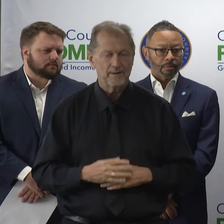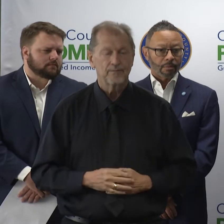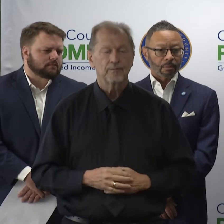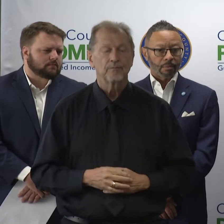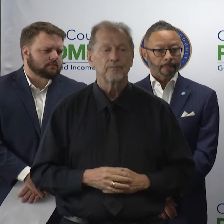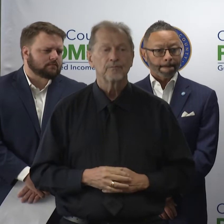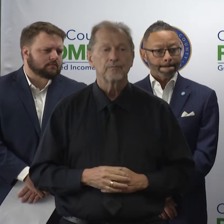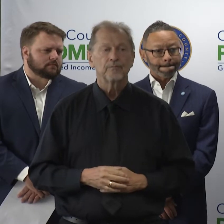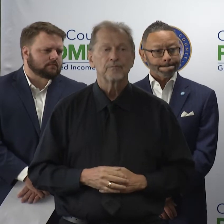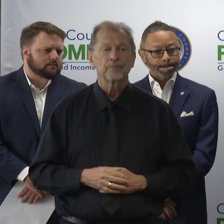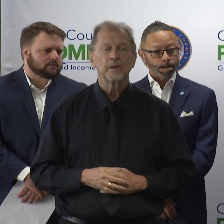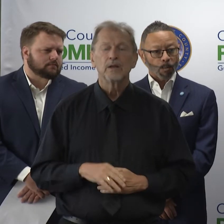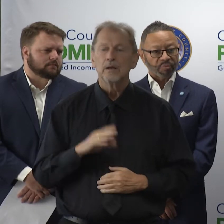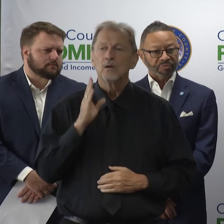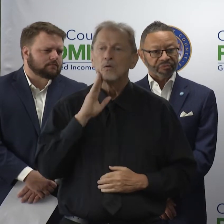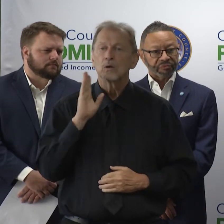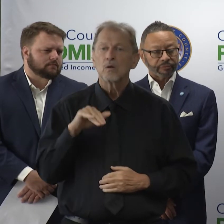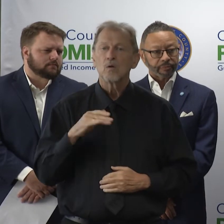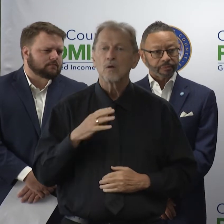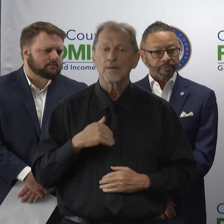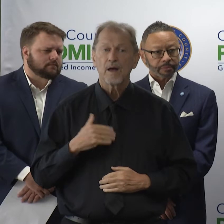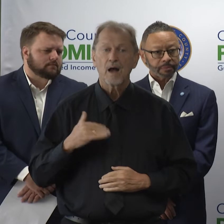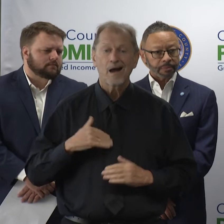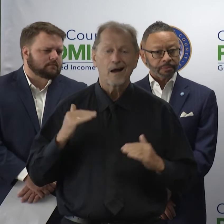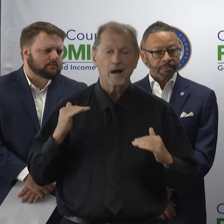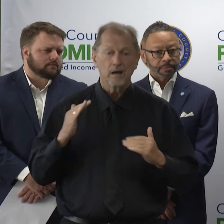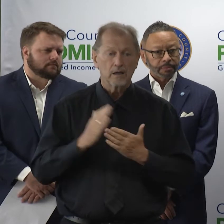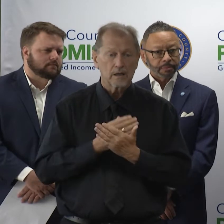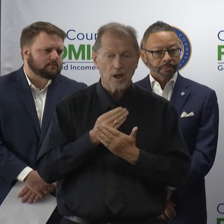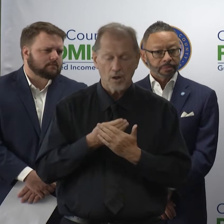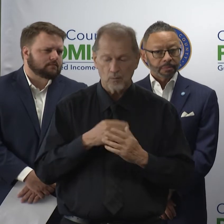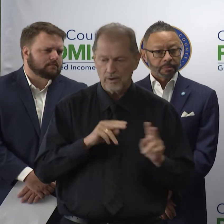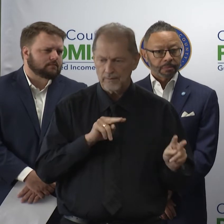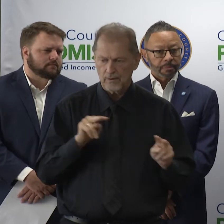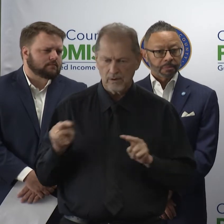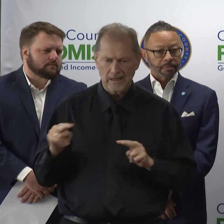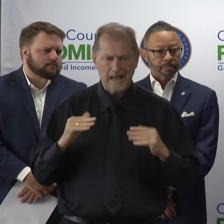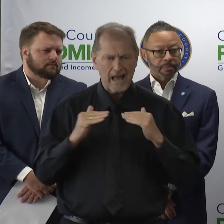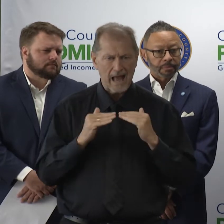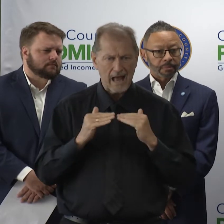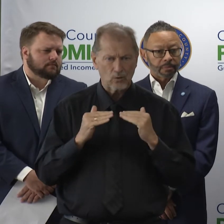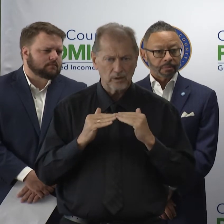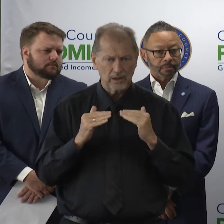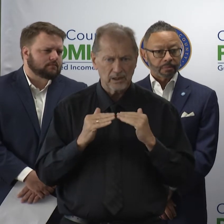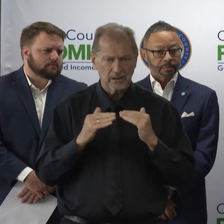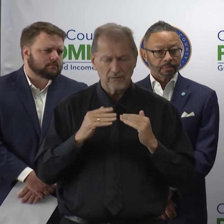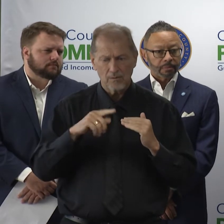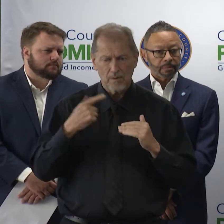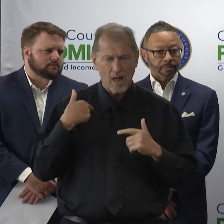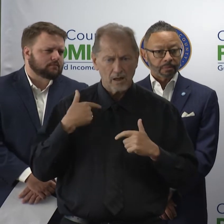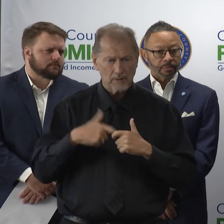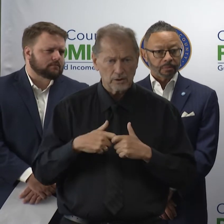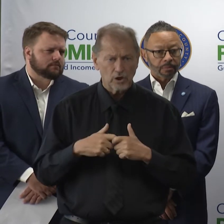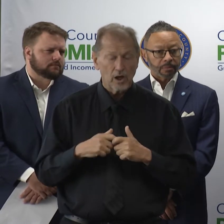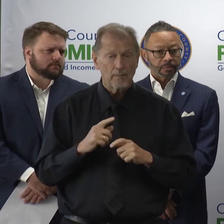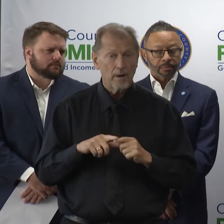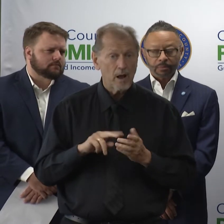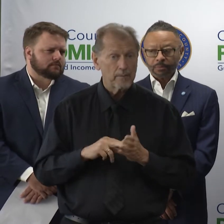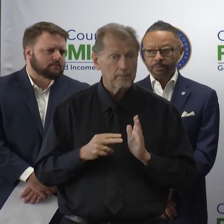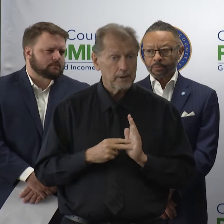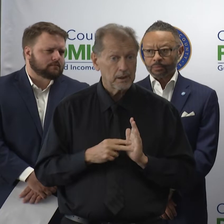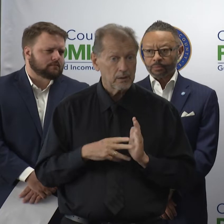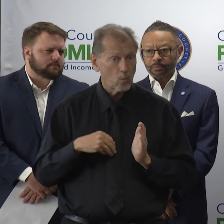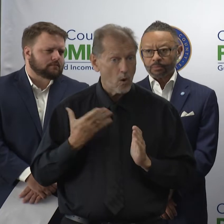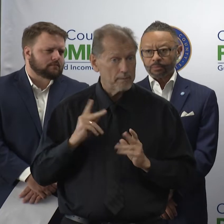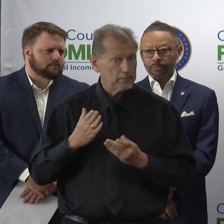And yet, while we know that class, income, and wealth must be viewed through a racial equity lens, let me be clear, this pilot is for